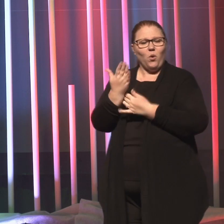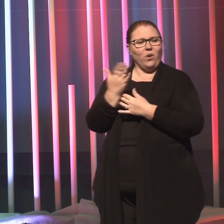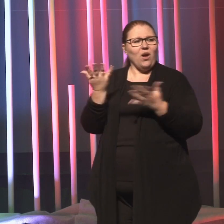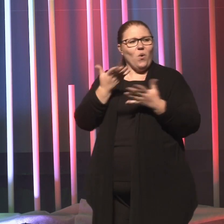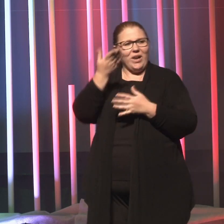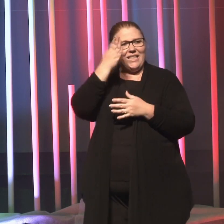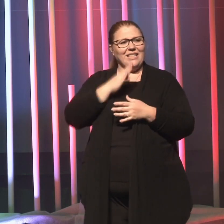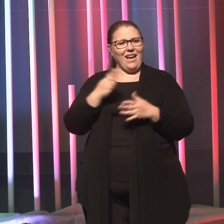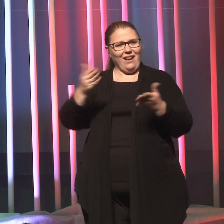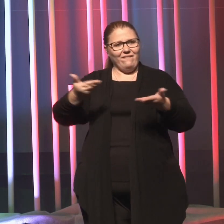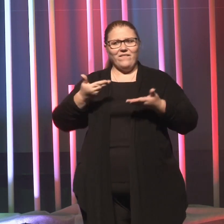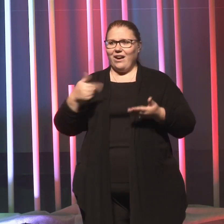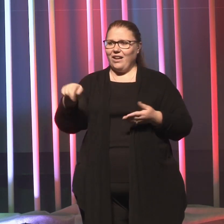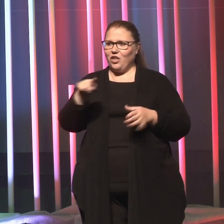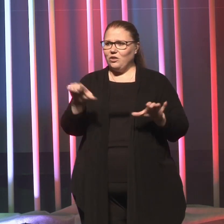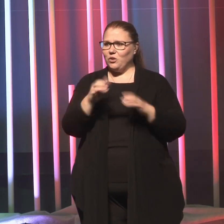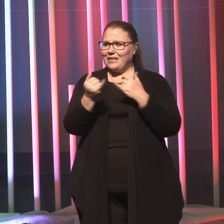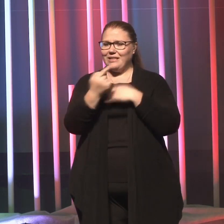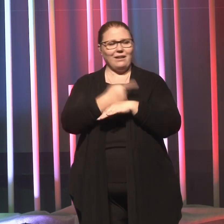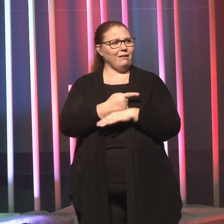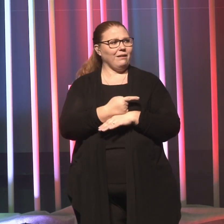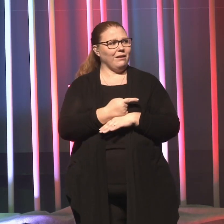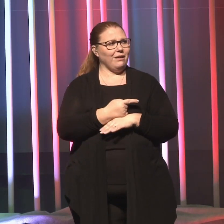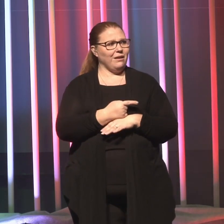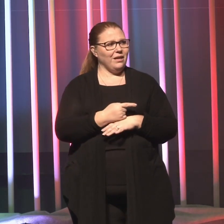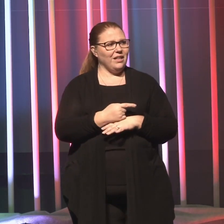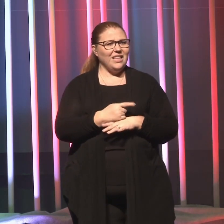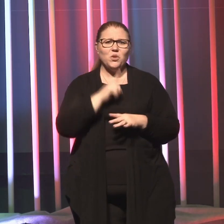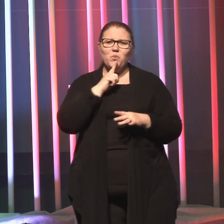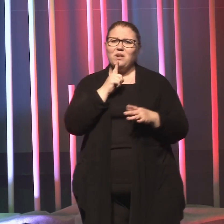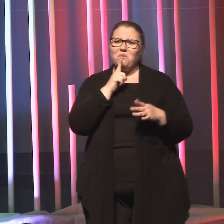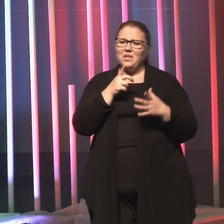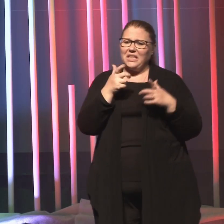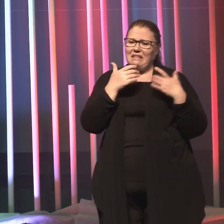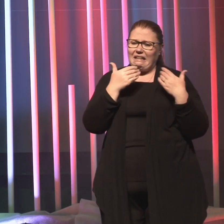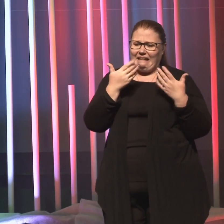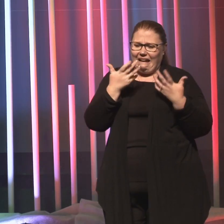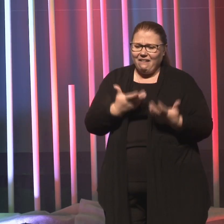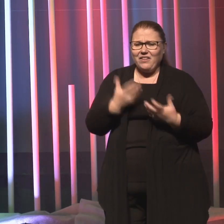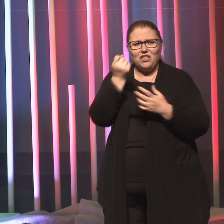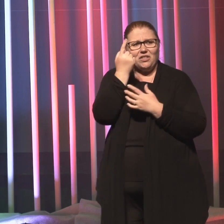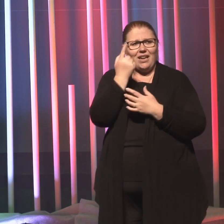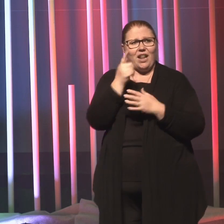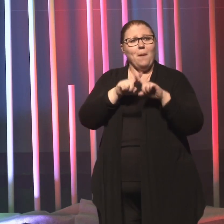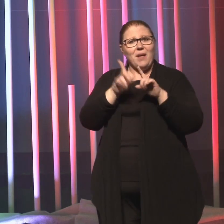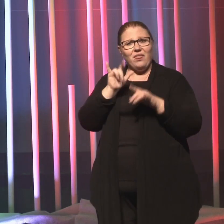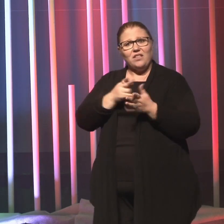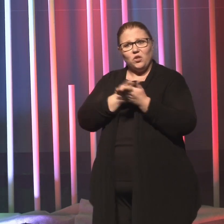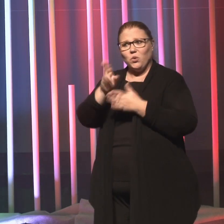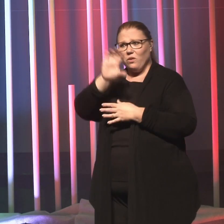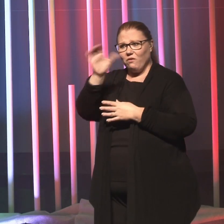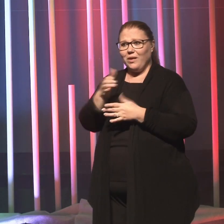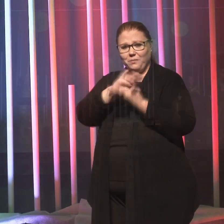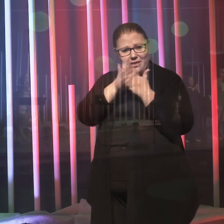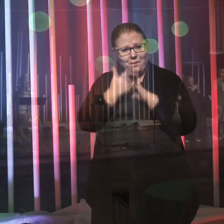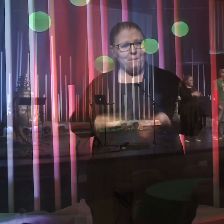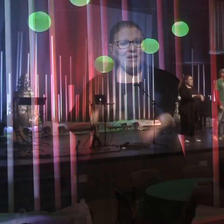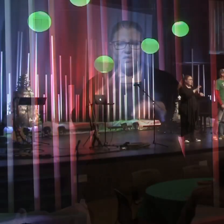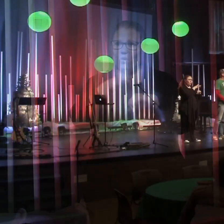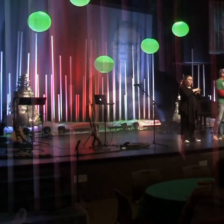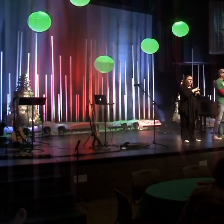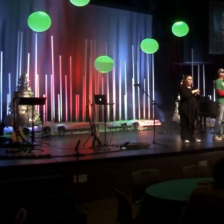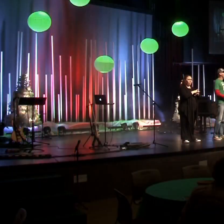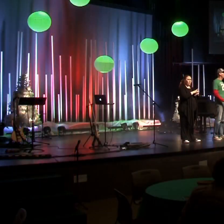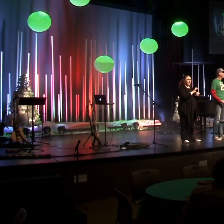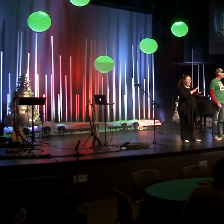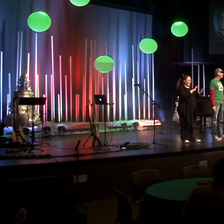today? This is a heavy understanding, but this is the truth of Christmas. This is peace on earth. This